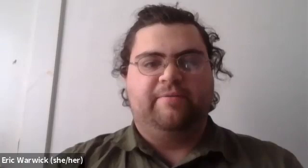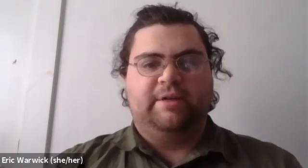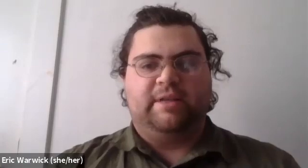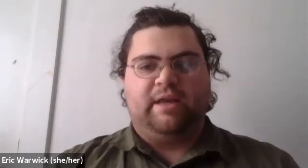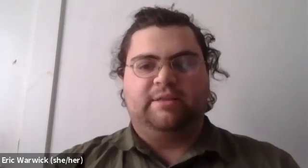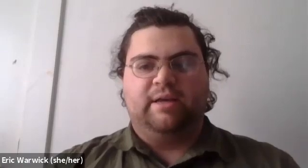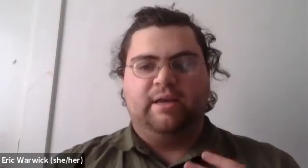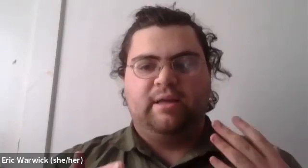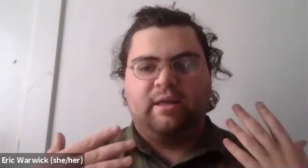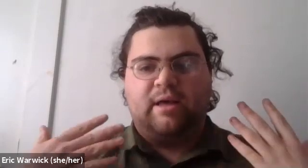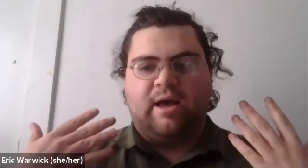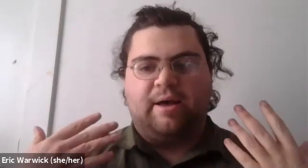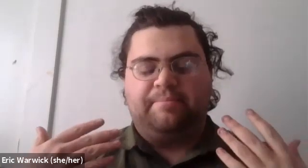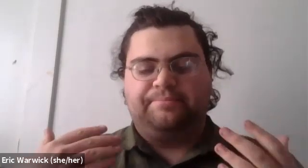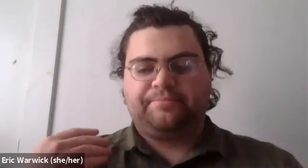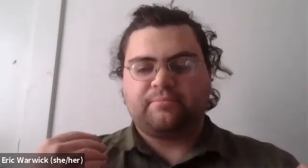and neurodiversity to